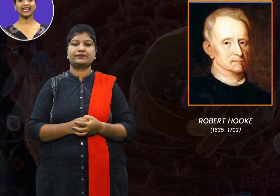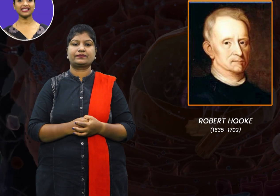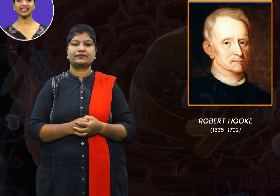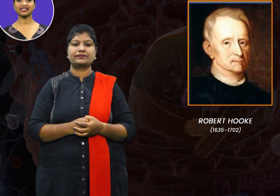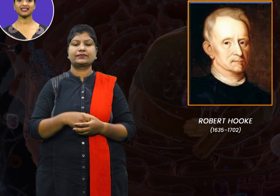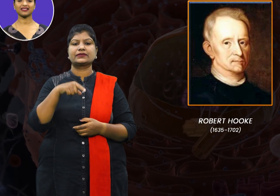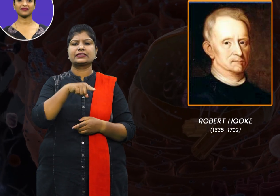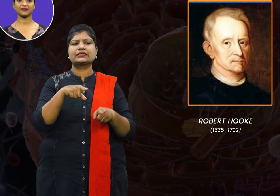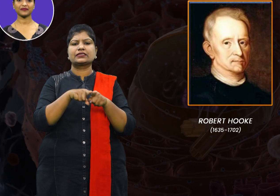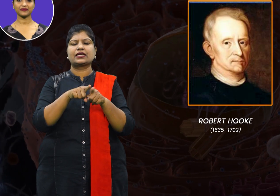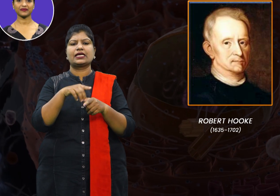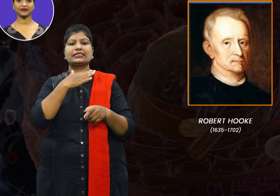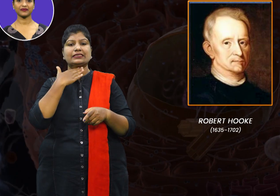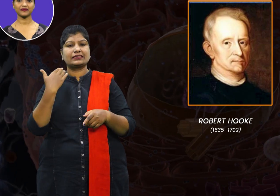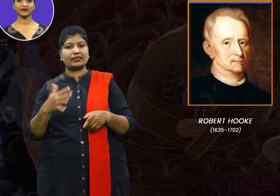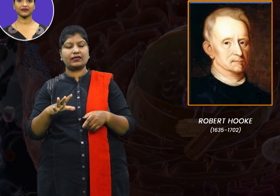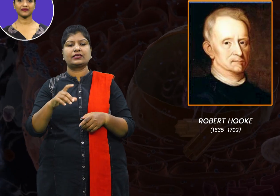are dead cells.